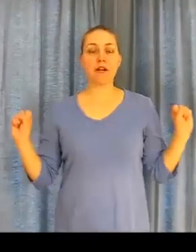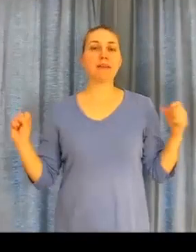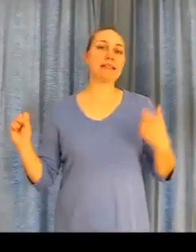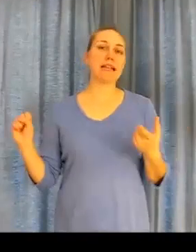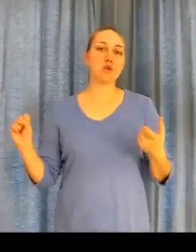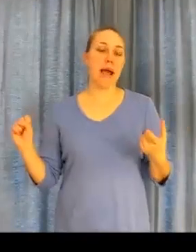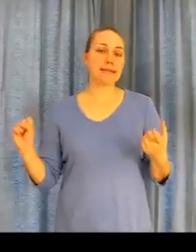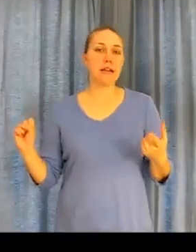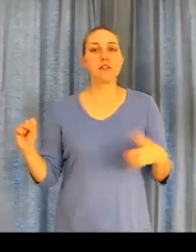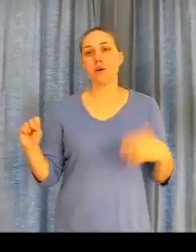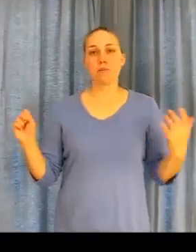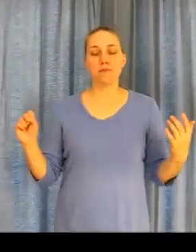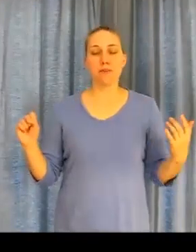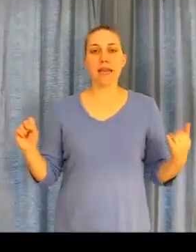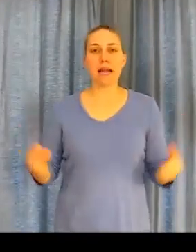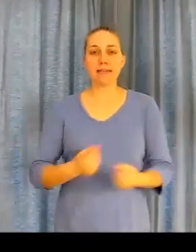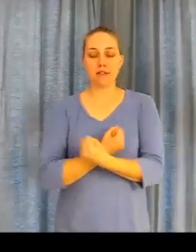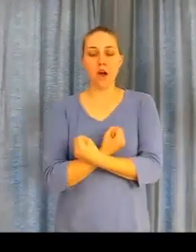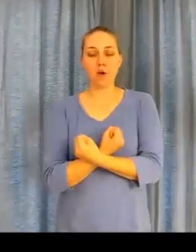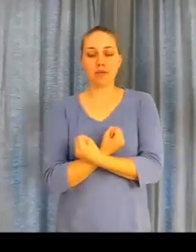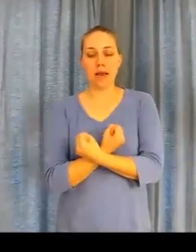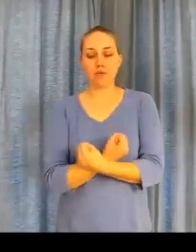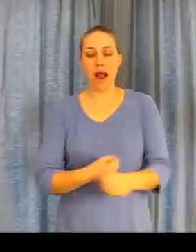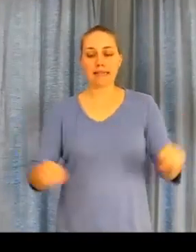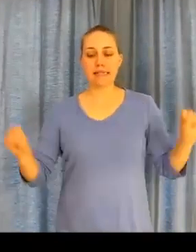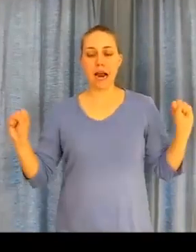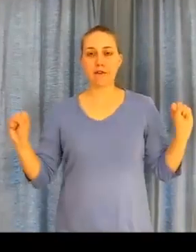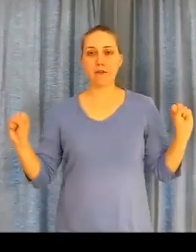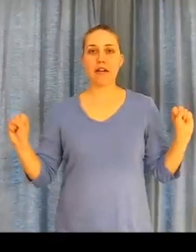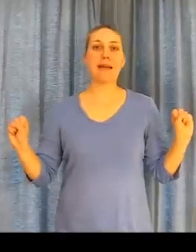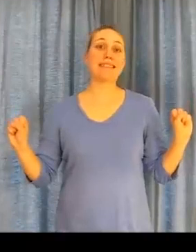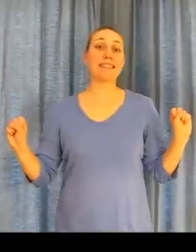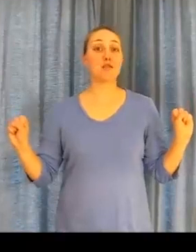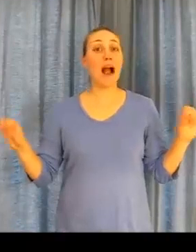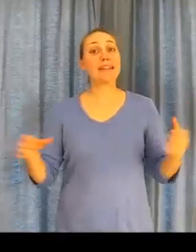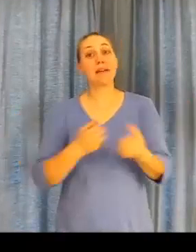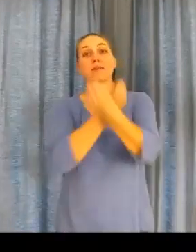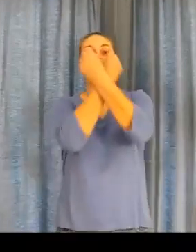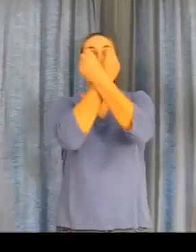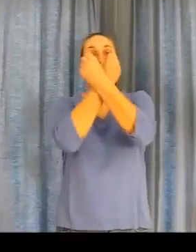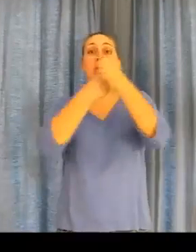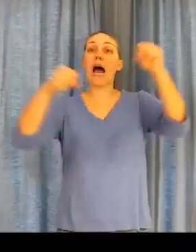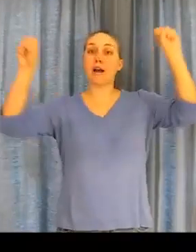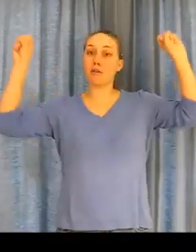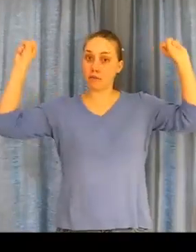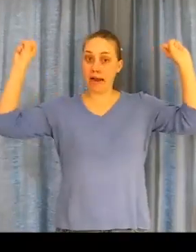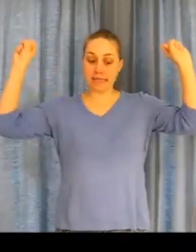but they sing it twice. So to make it nice in the song, we'll say rising tide of freedom, and since it's rising, we'll sign the second one higher. Rising